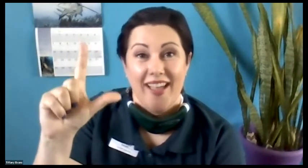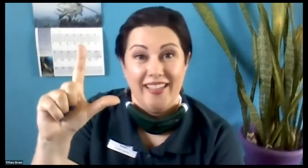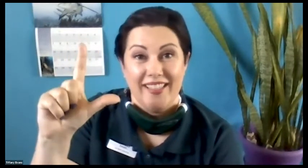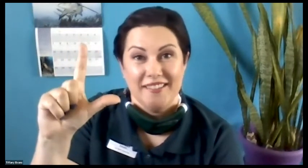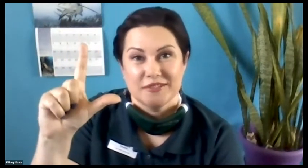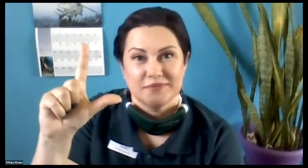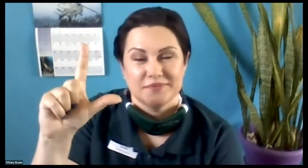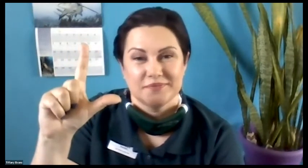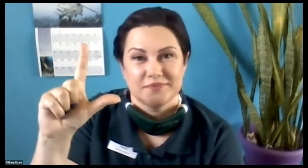L,